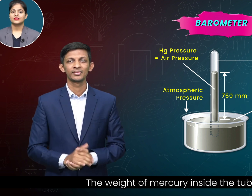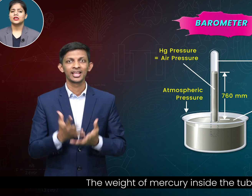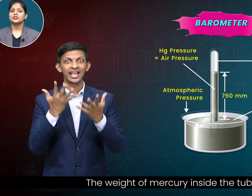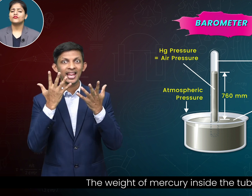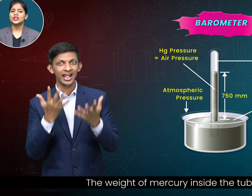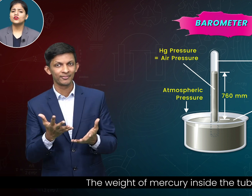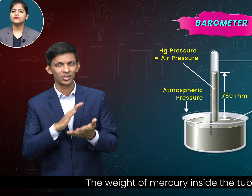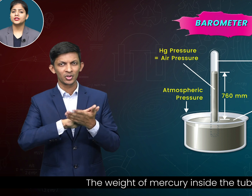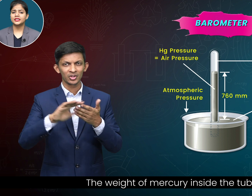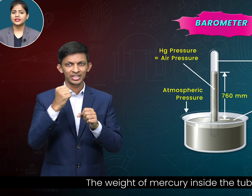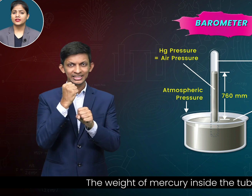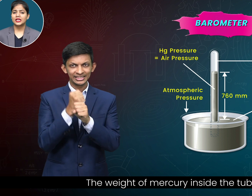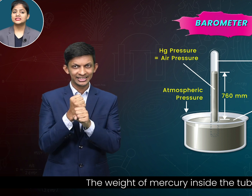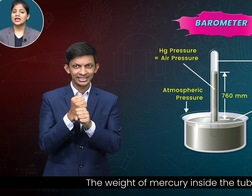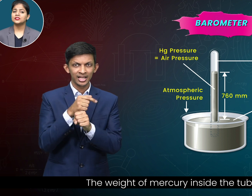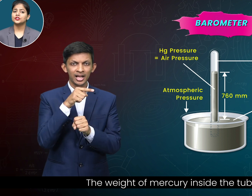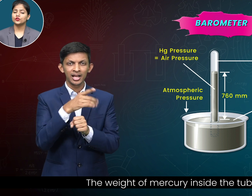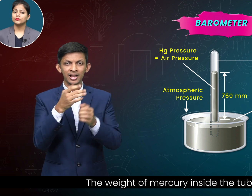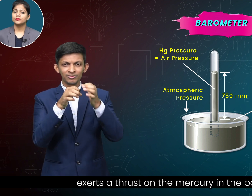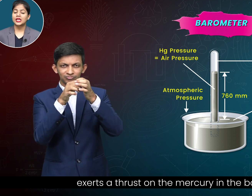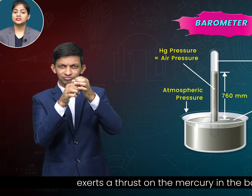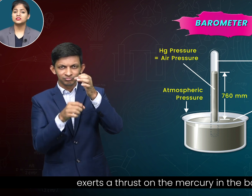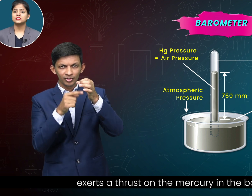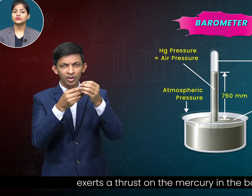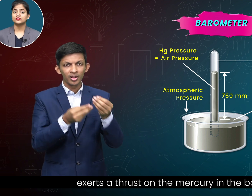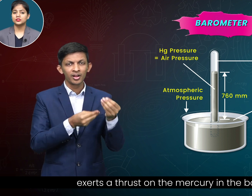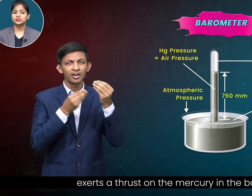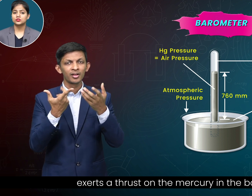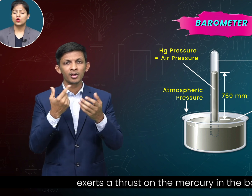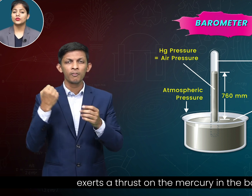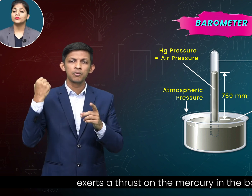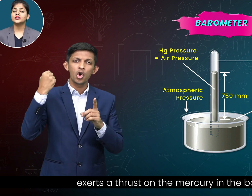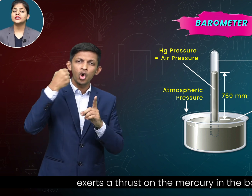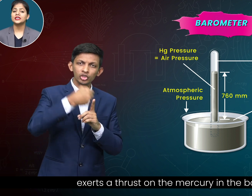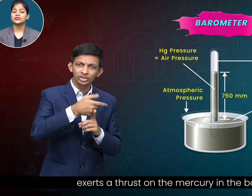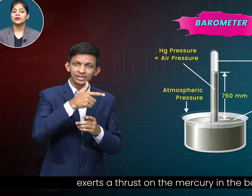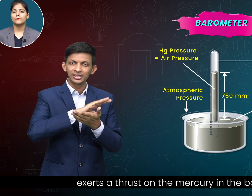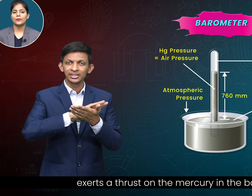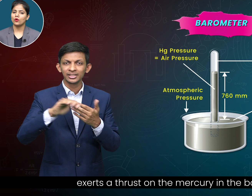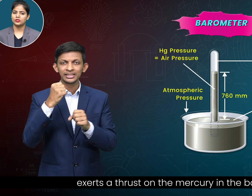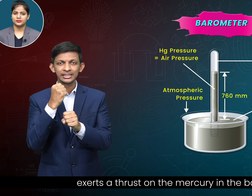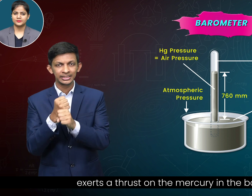The weight of mercury inside the tube exerts a thrust on the mercury in the bowl.